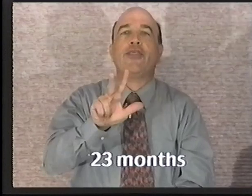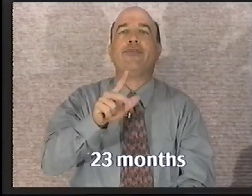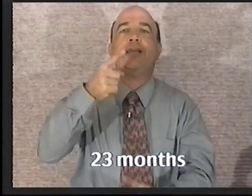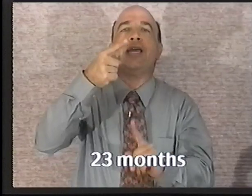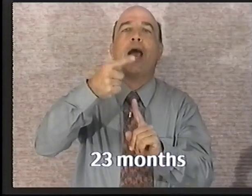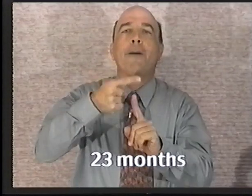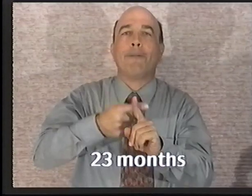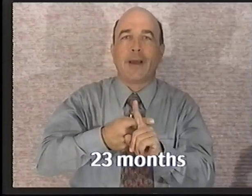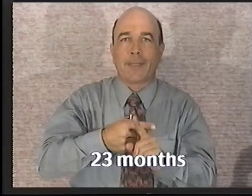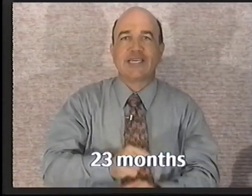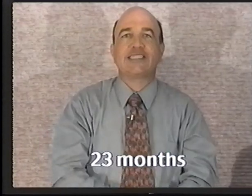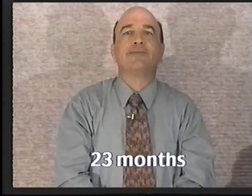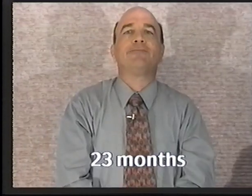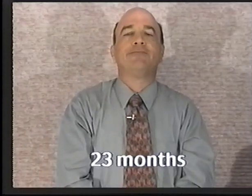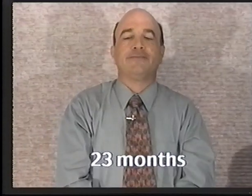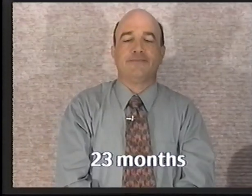23 months.